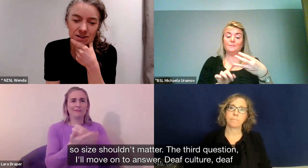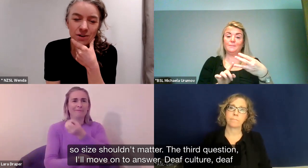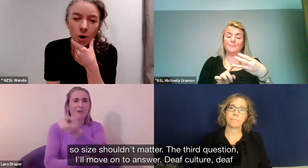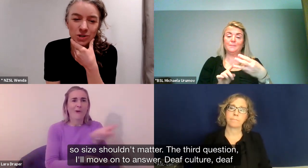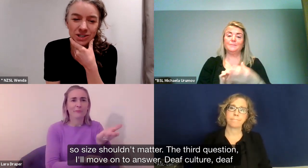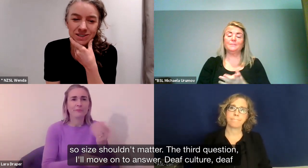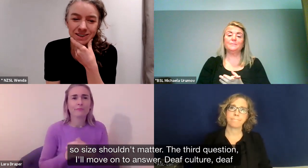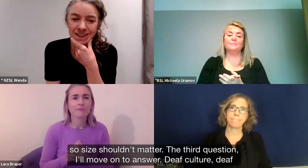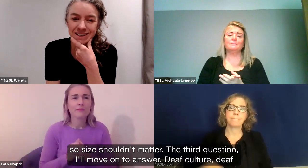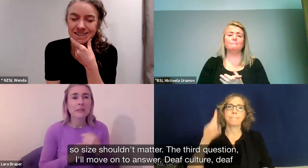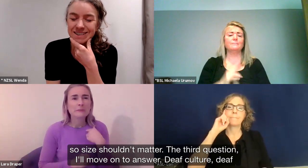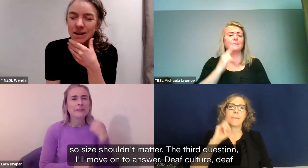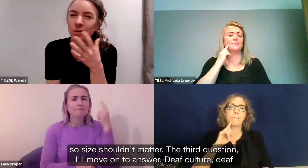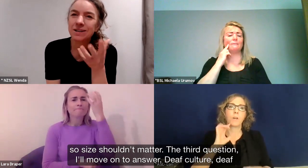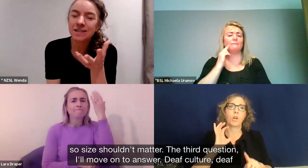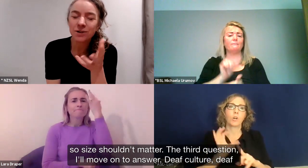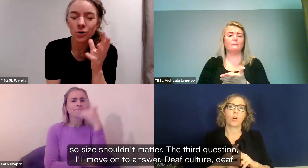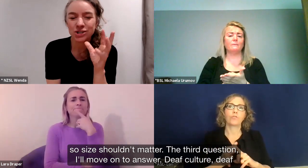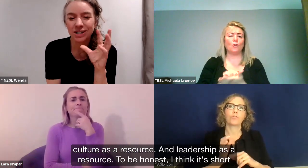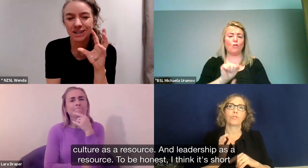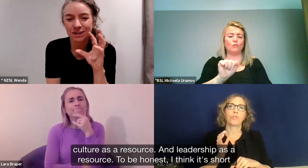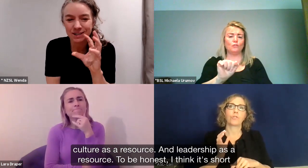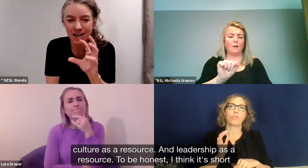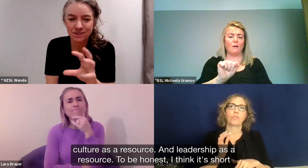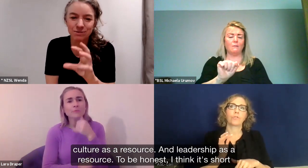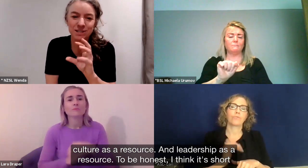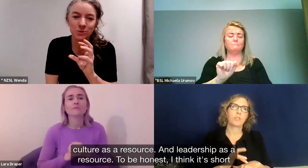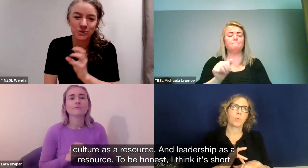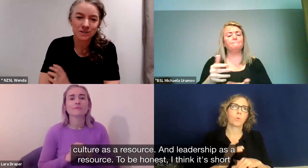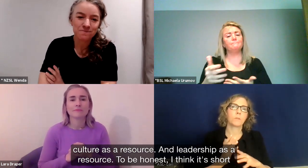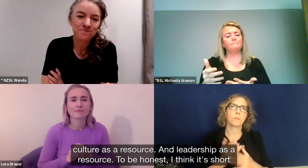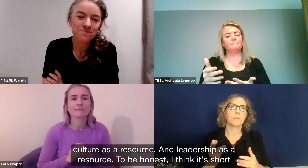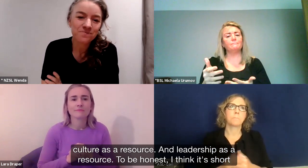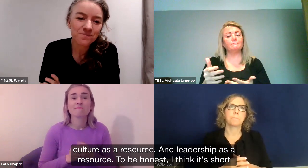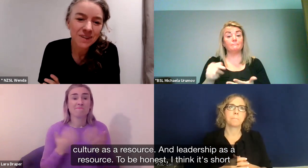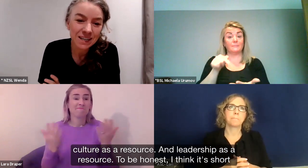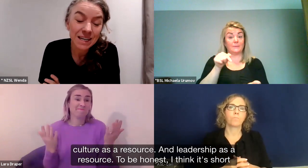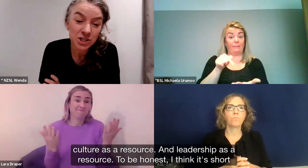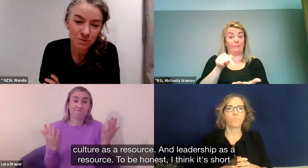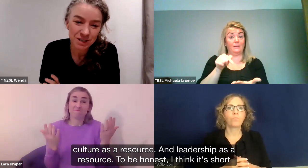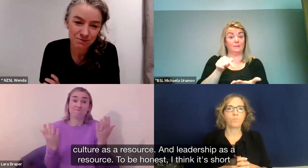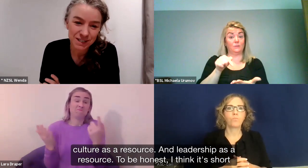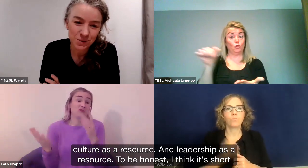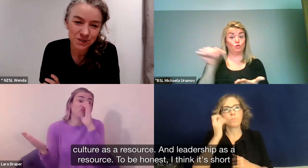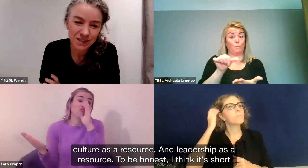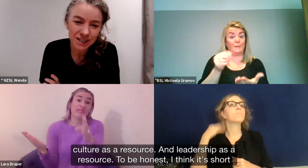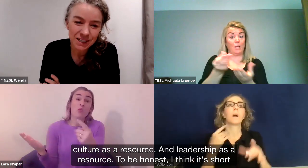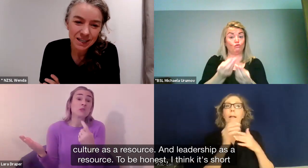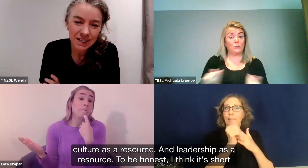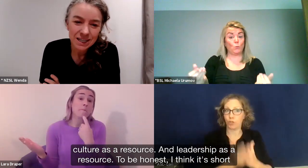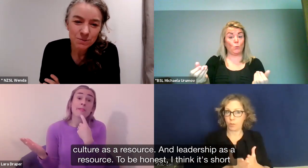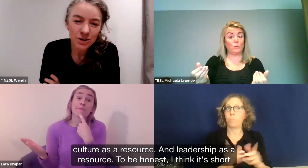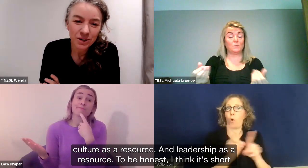Deaf culture as a resource and leadership as a resource.